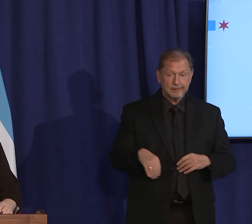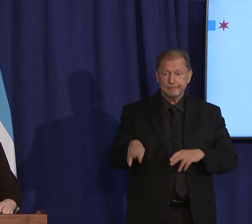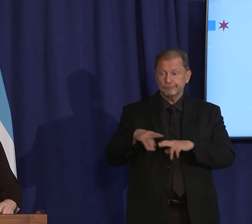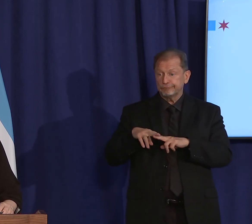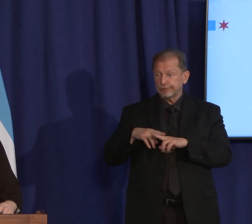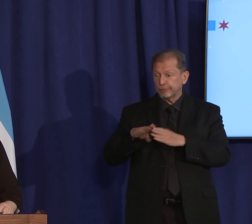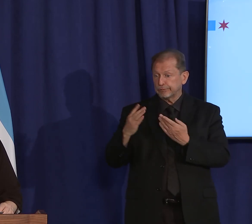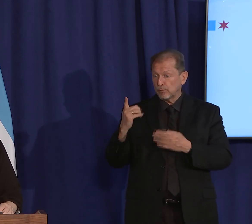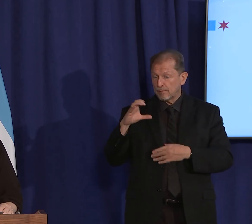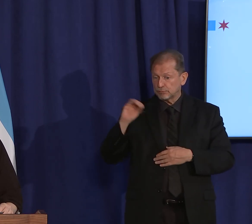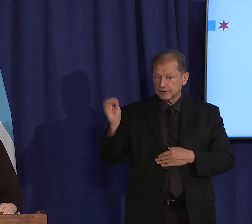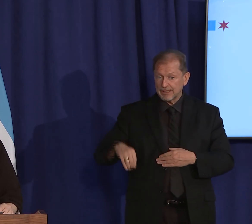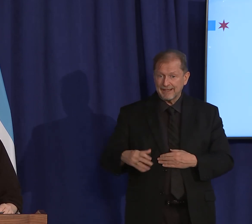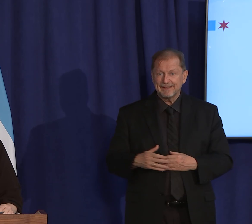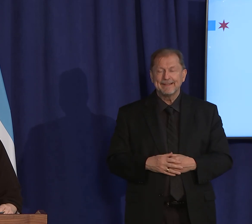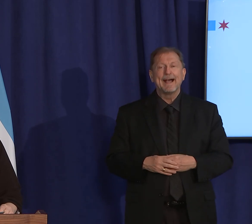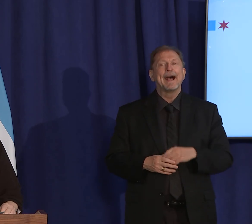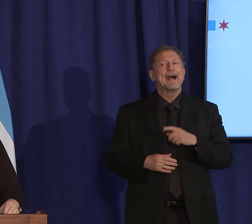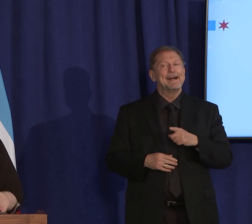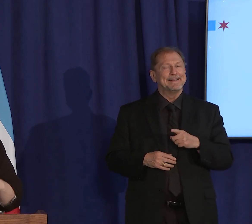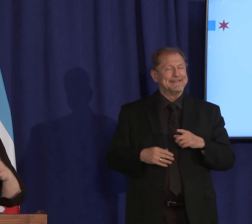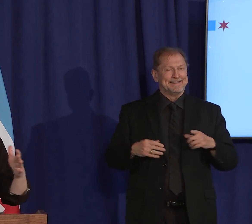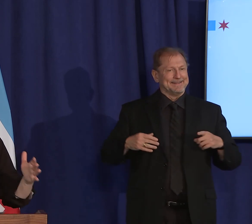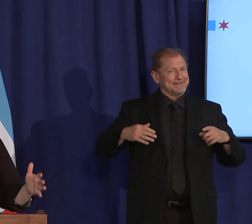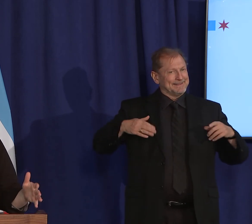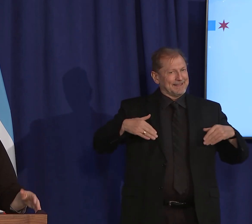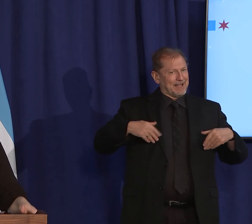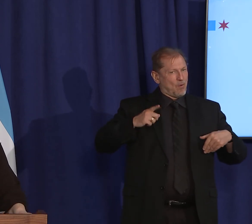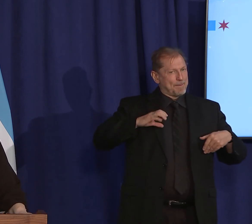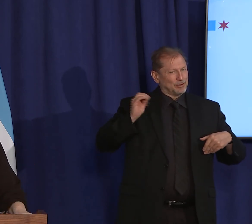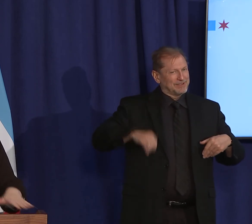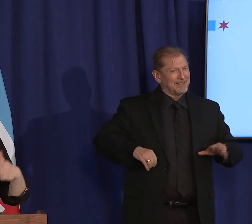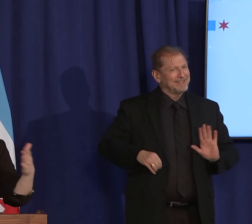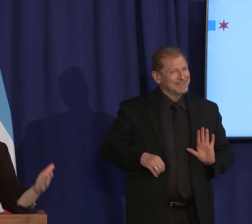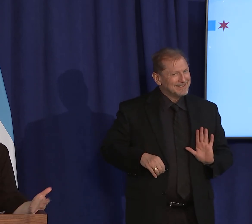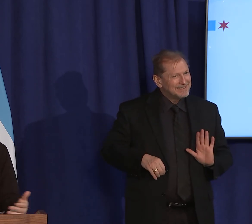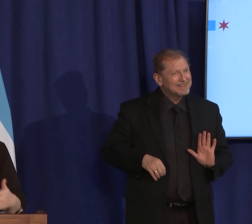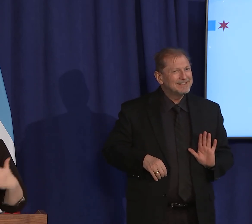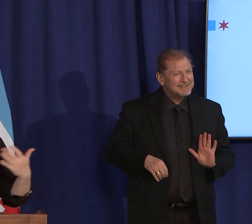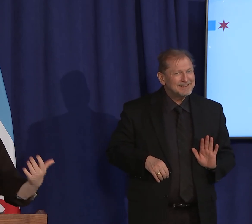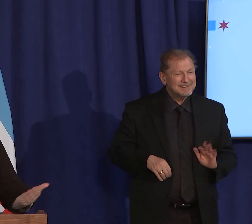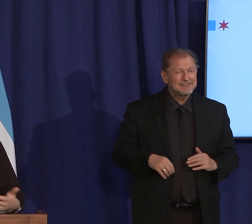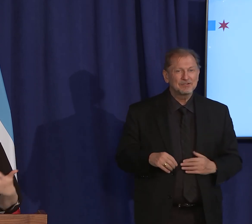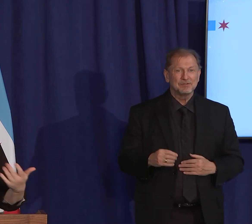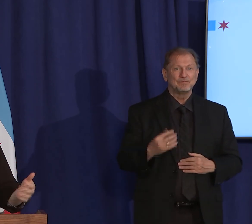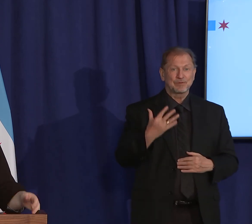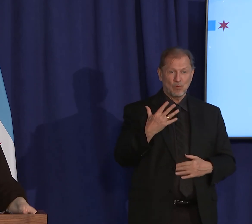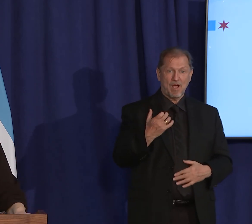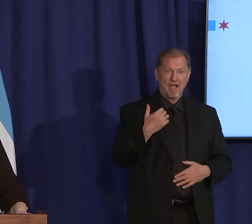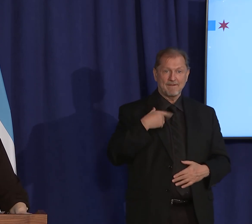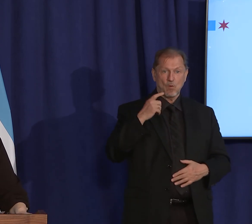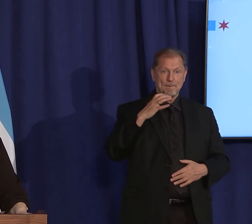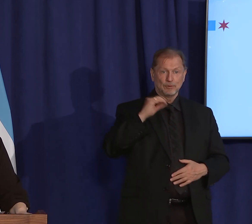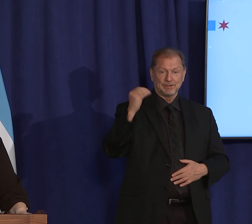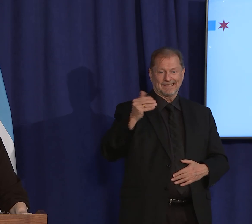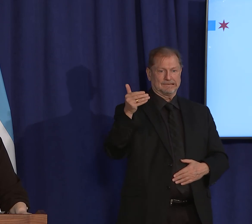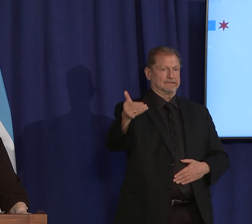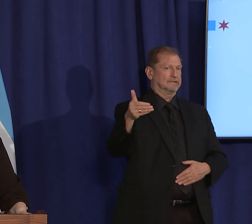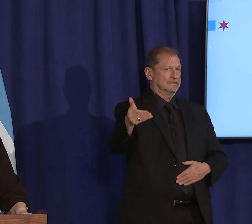know, that's really projecting pretty far in the future, where we're kind of fully in this controlled, you know, sort of phase 5. What does this look